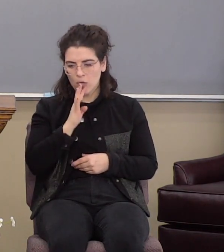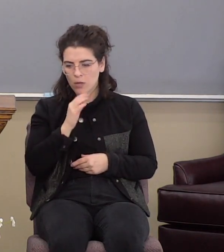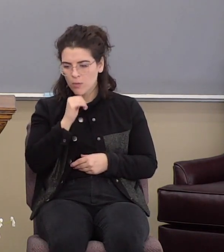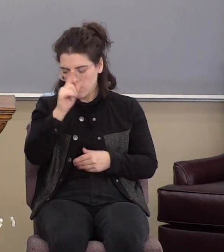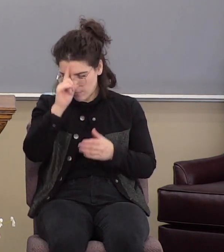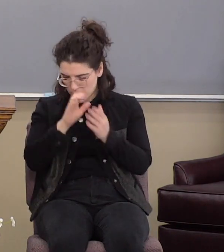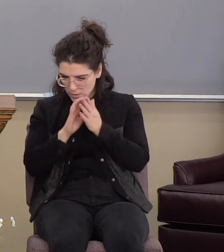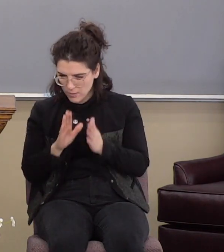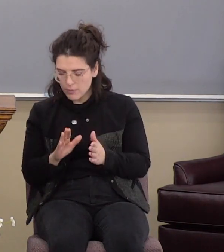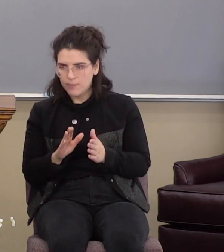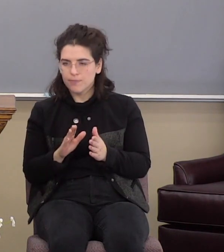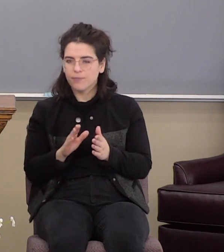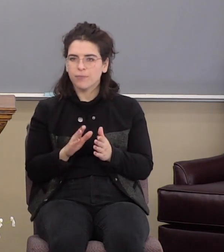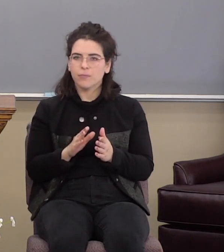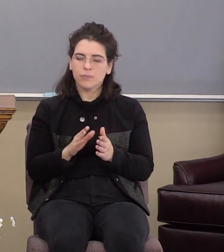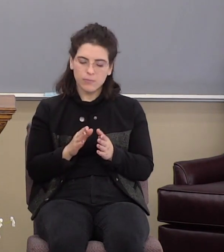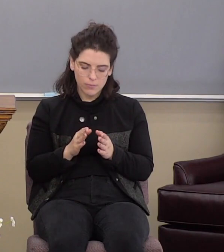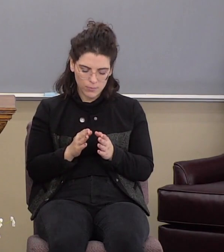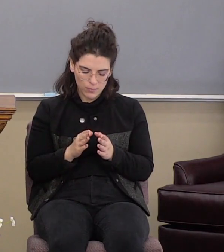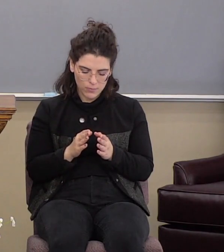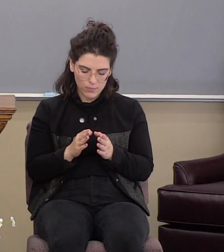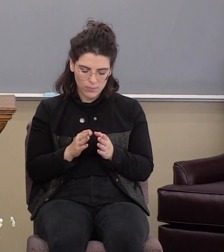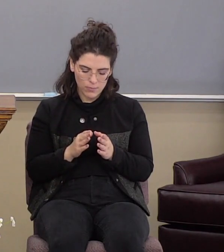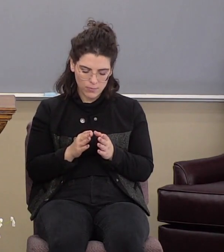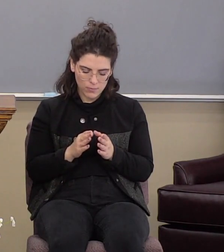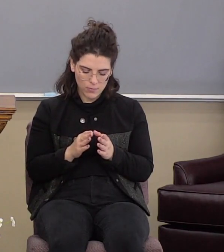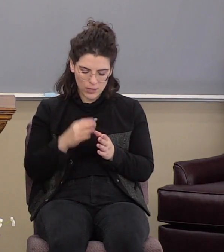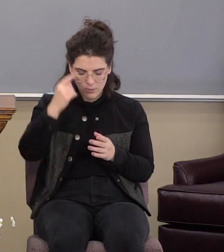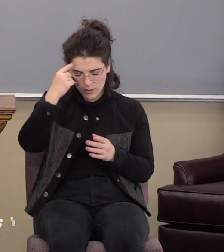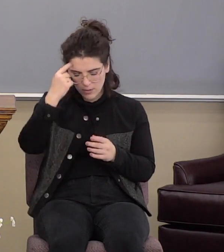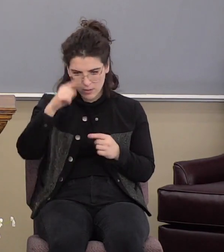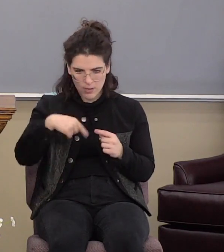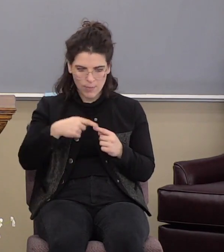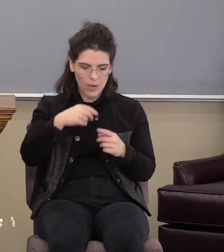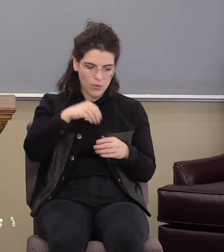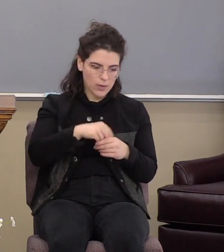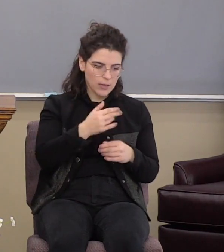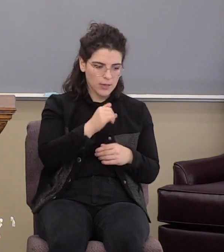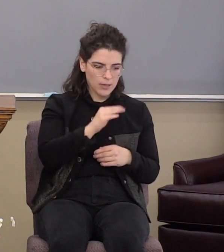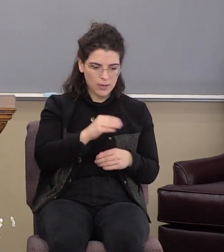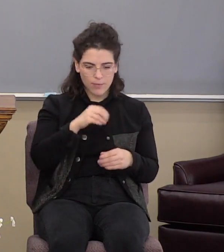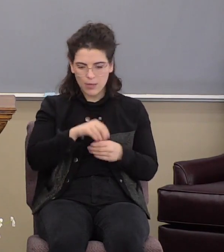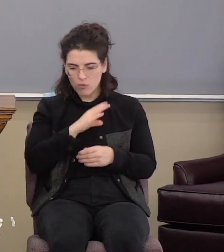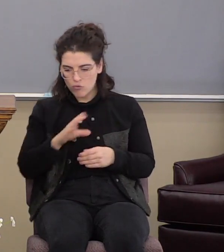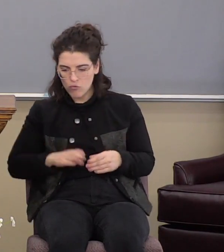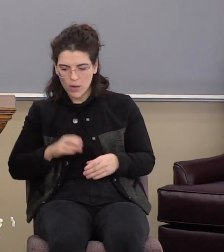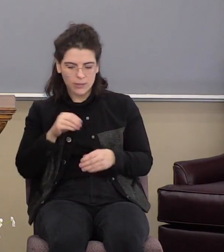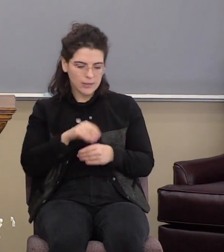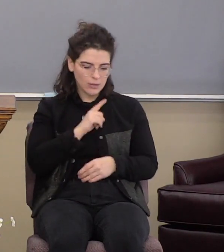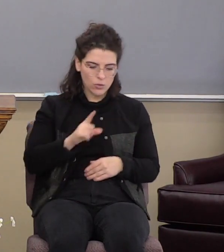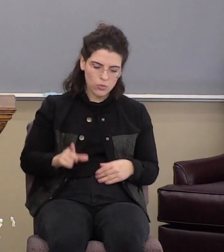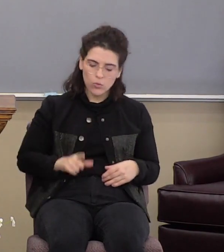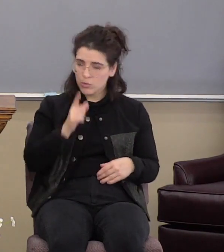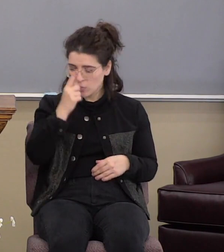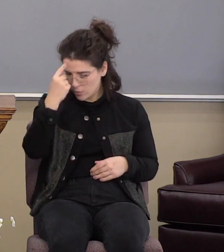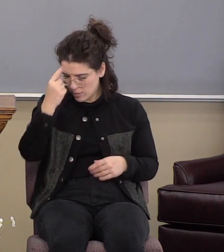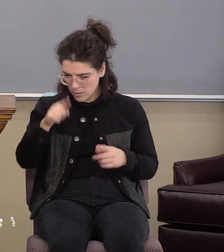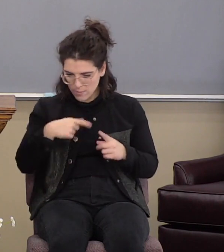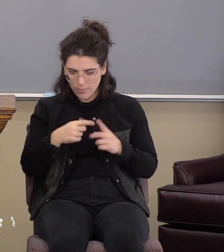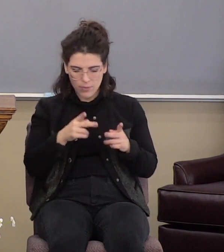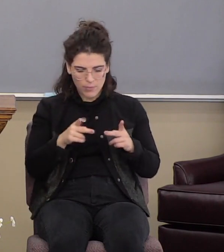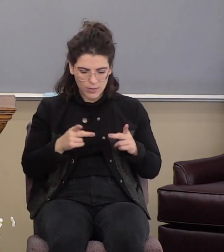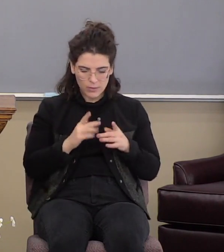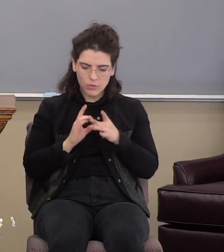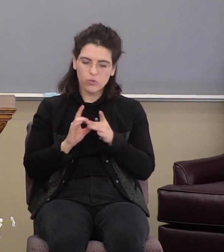unbelievers. So when we think about in him, in Christ, in the Lord, don't think of it as positional